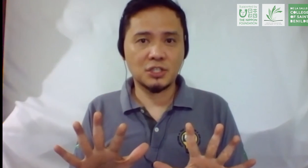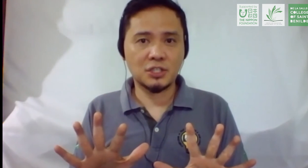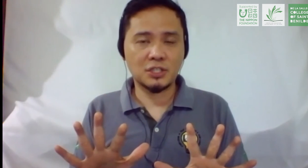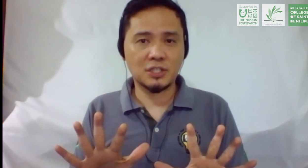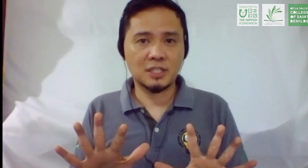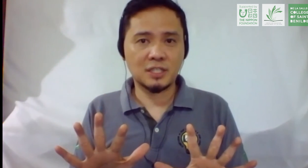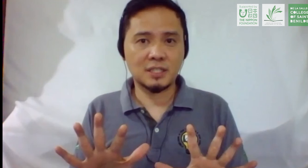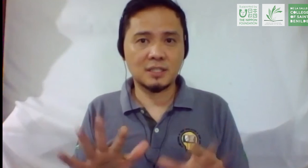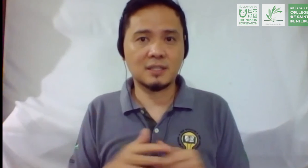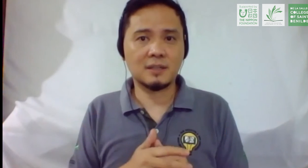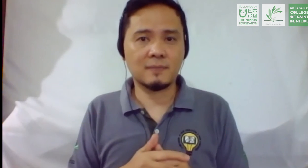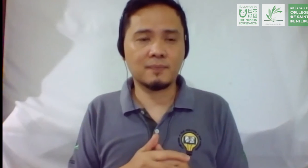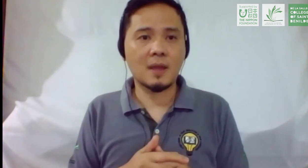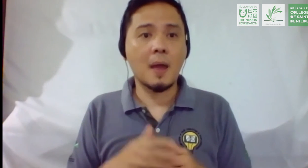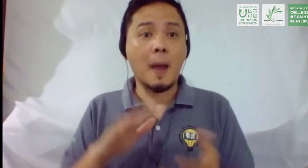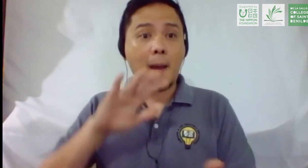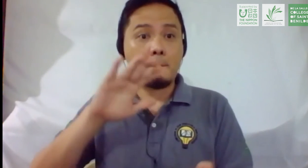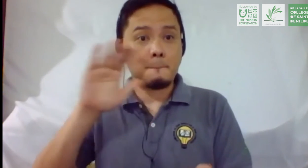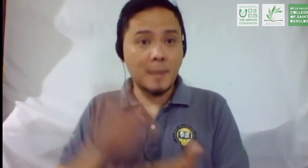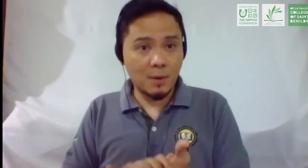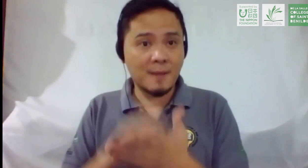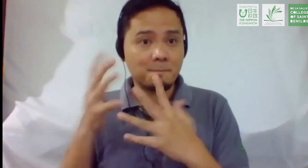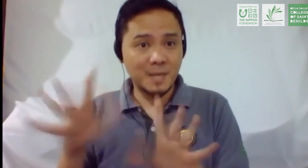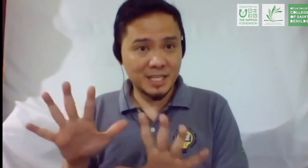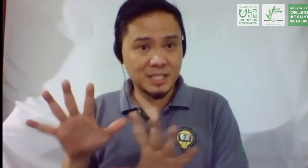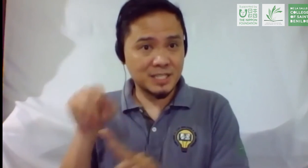marry finish is the predicate.